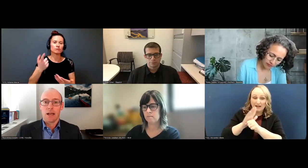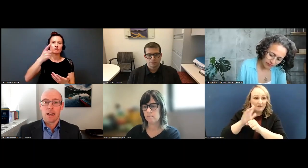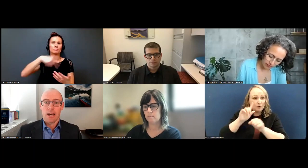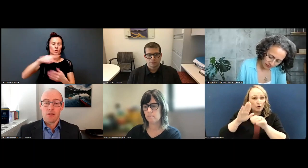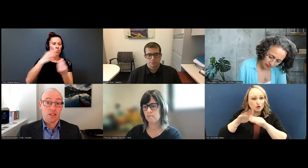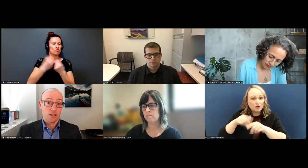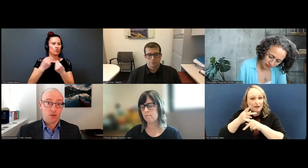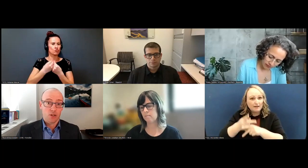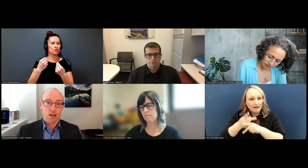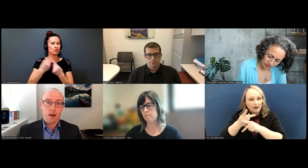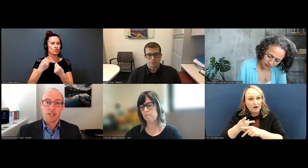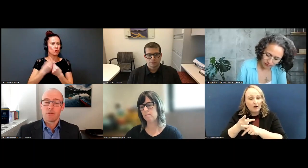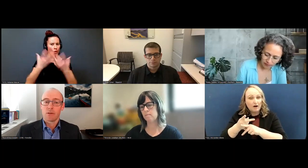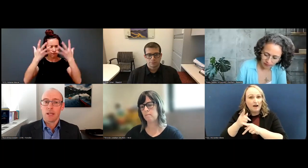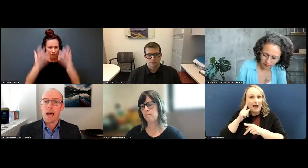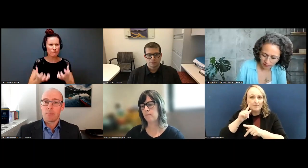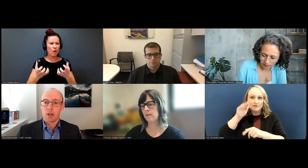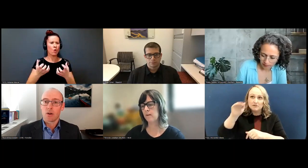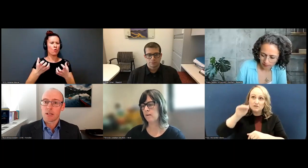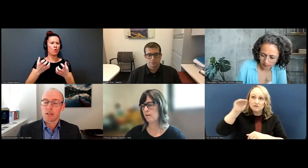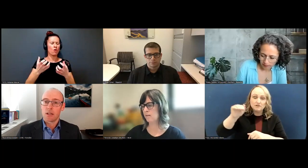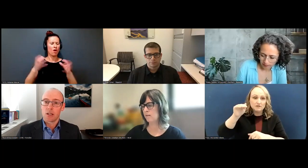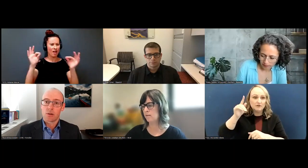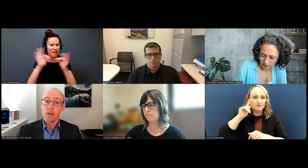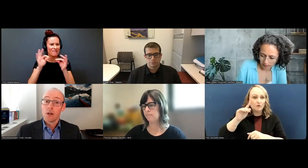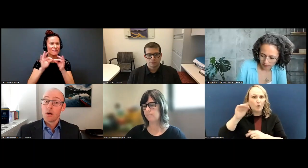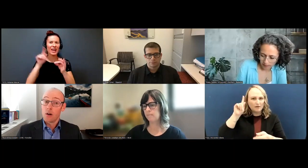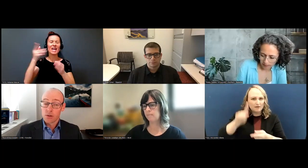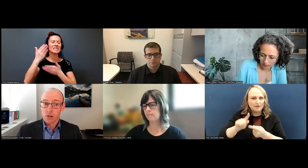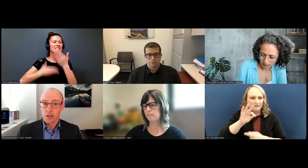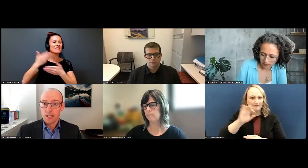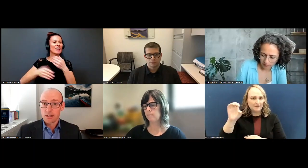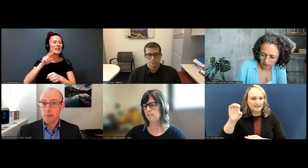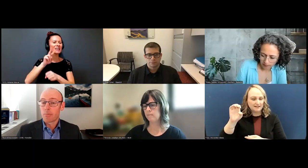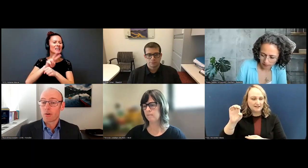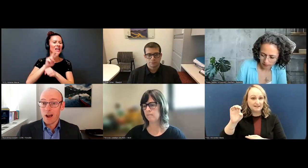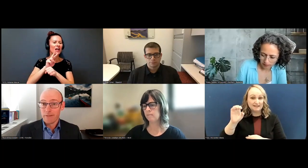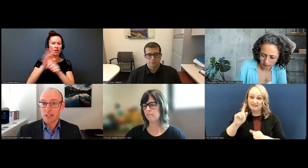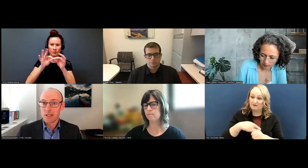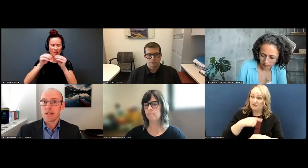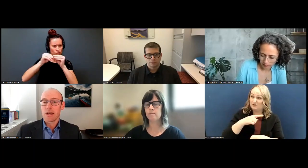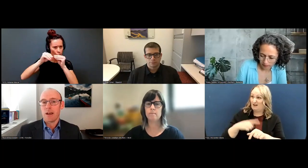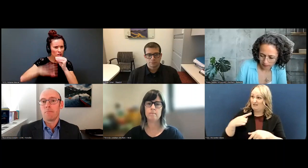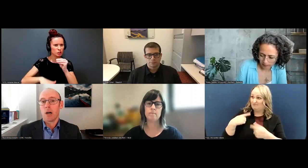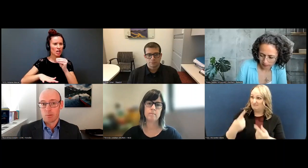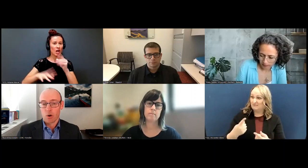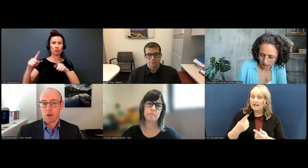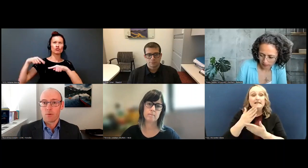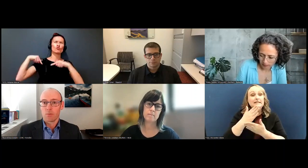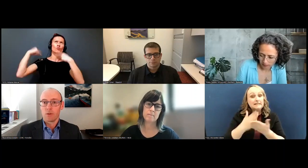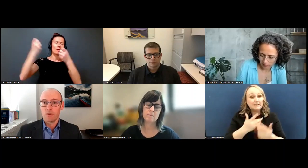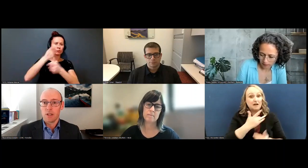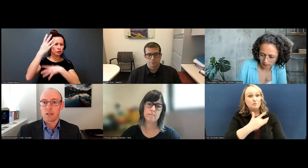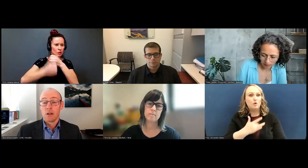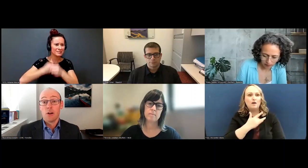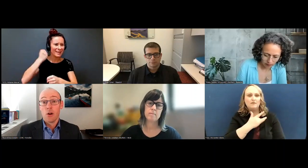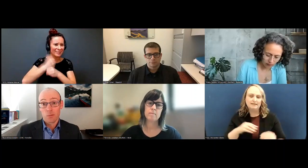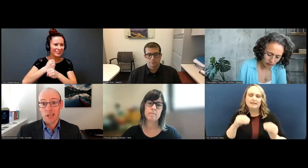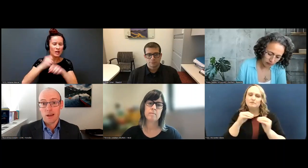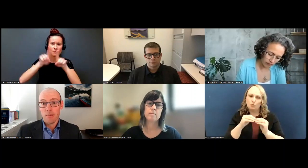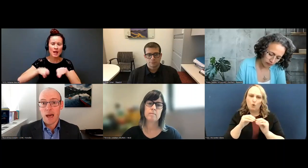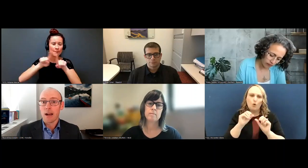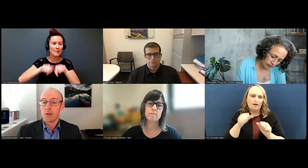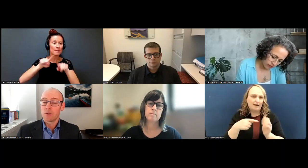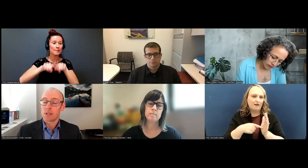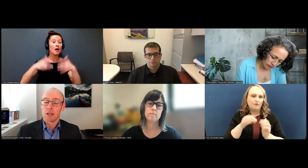decades, and this is the first time it's ever really happened across the country, although certainly some provinces have had much more affordable fees,